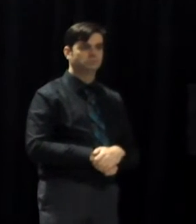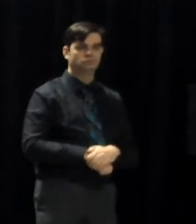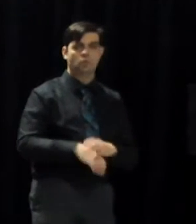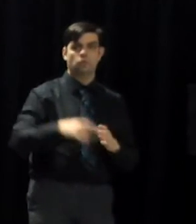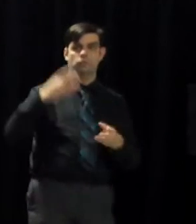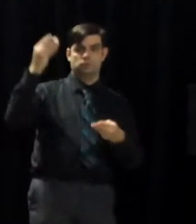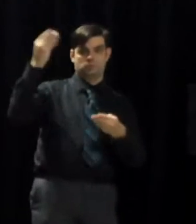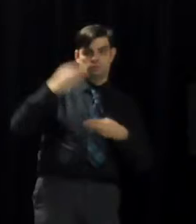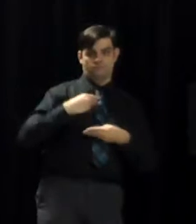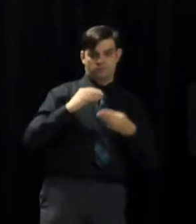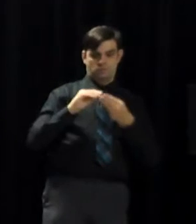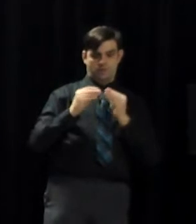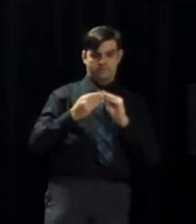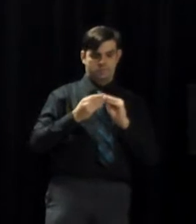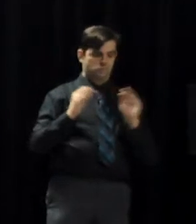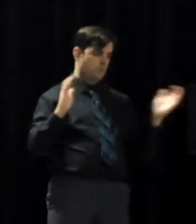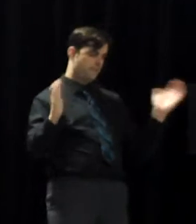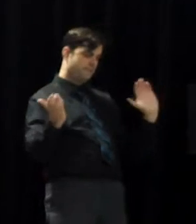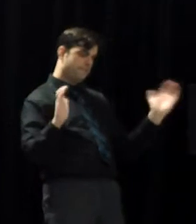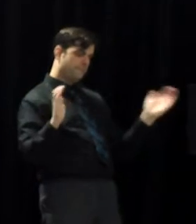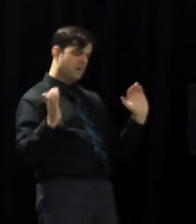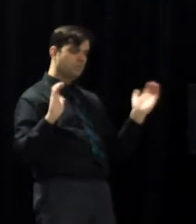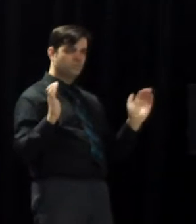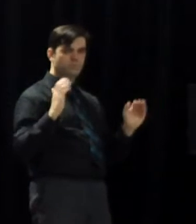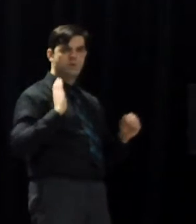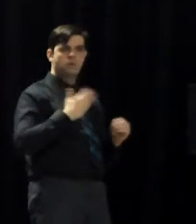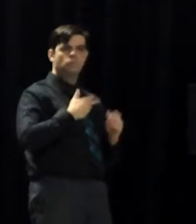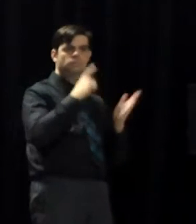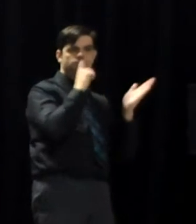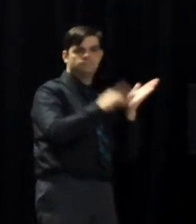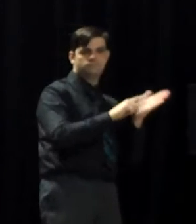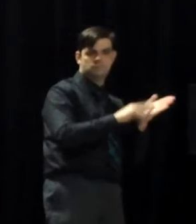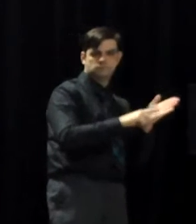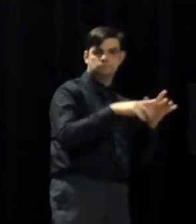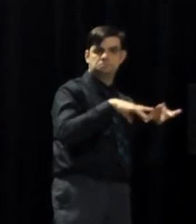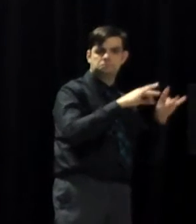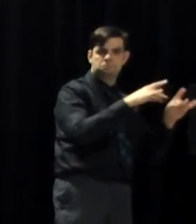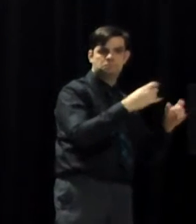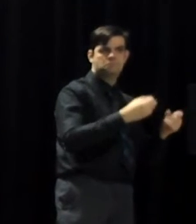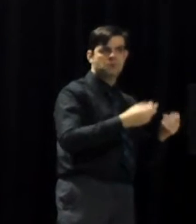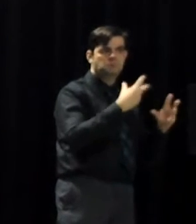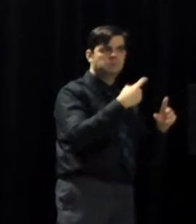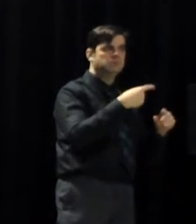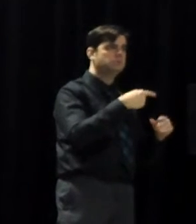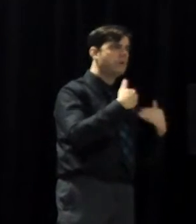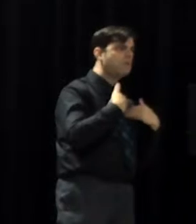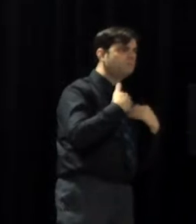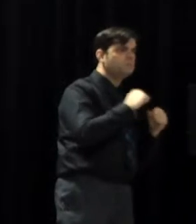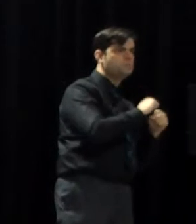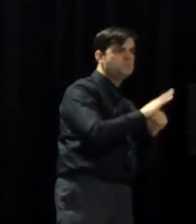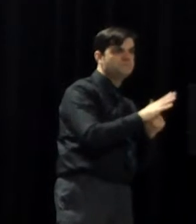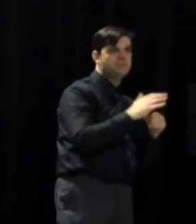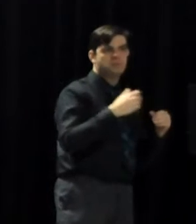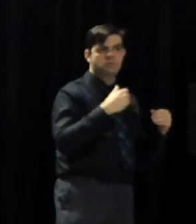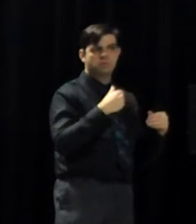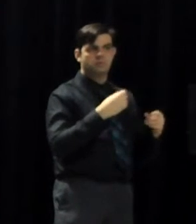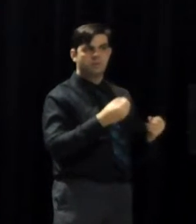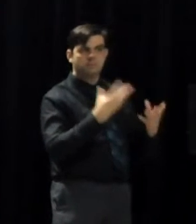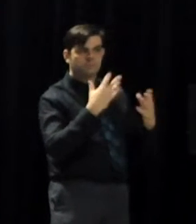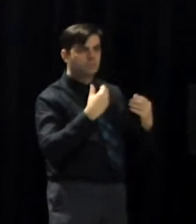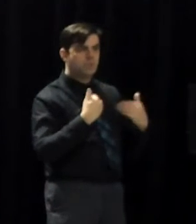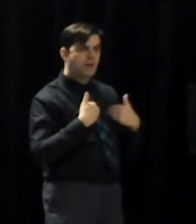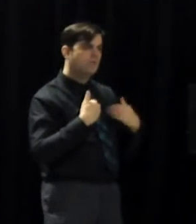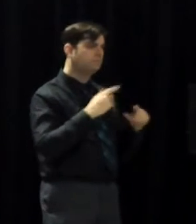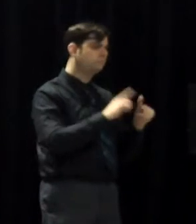And then that will take us today to work through these, so I know what the number is, and I'll report that accurate number tomorrow.